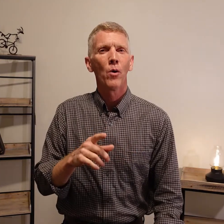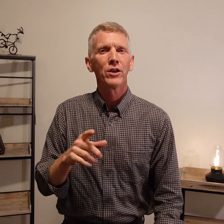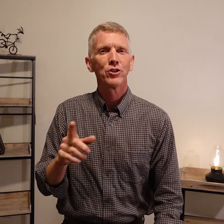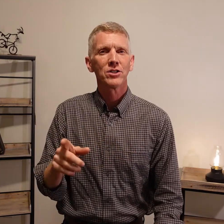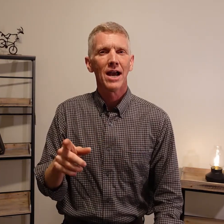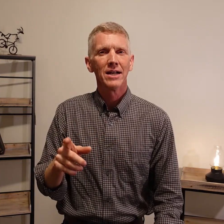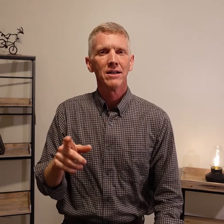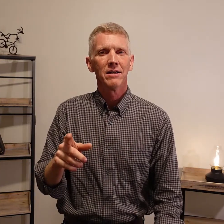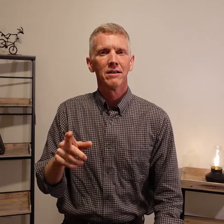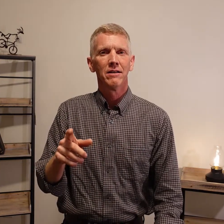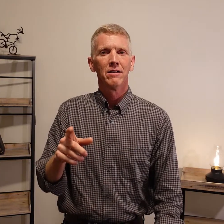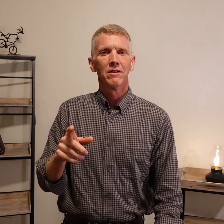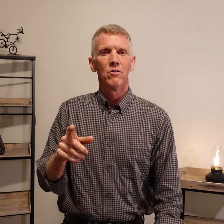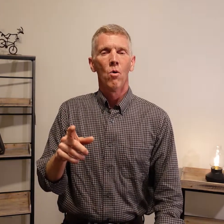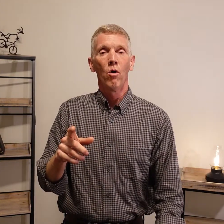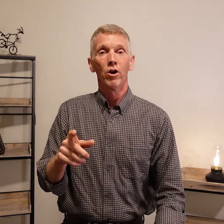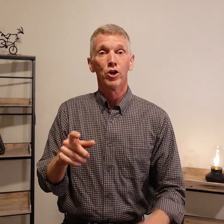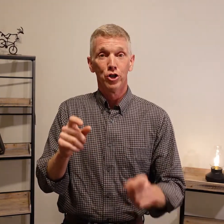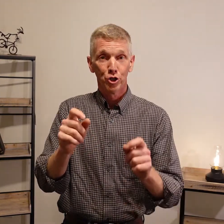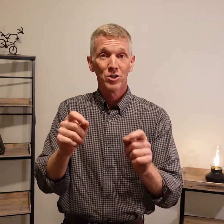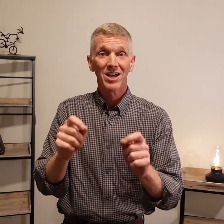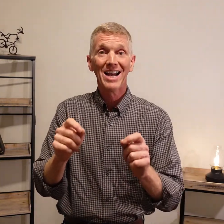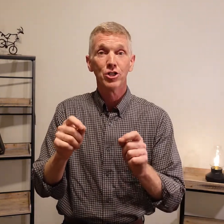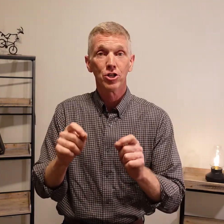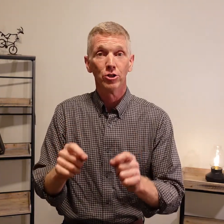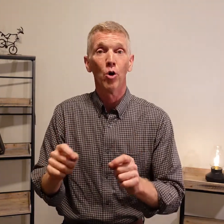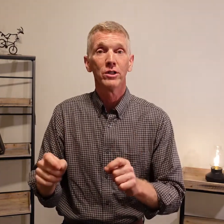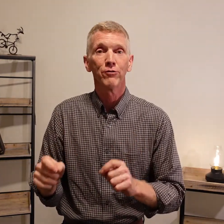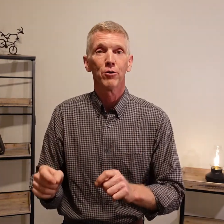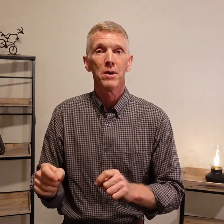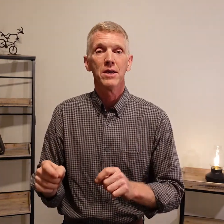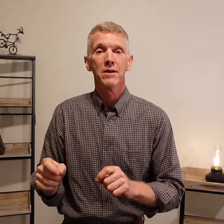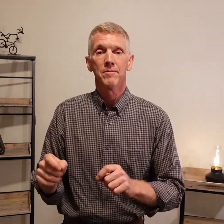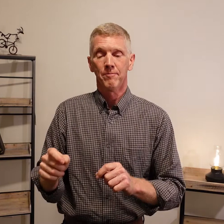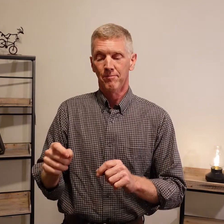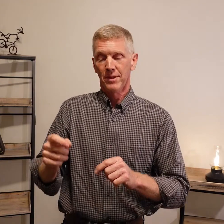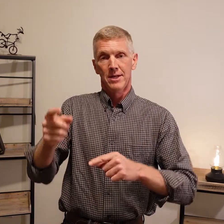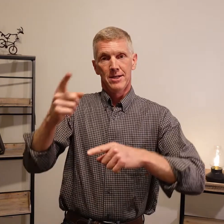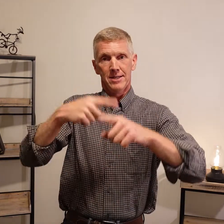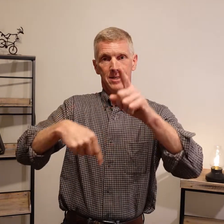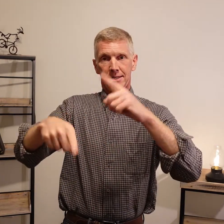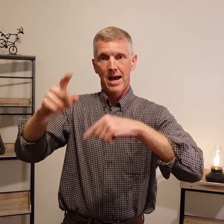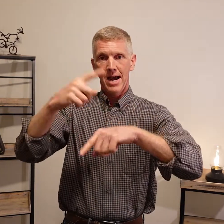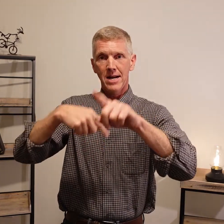you're signing? Or could you sign slowly for me? Sign